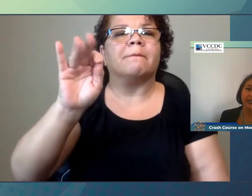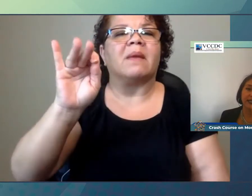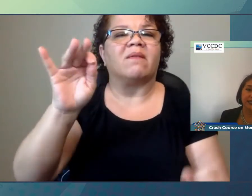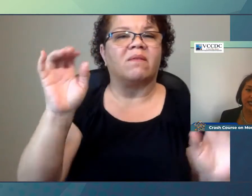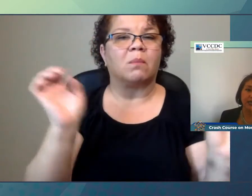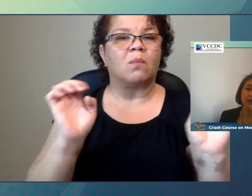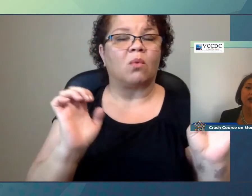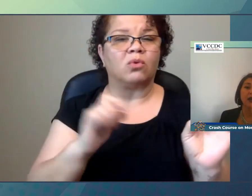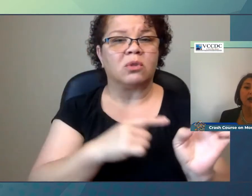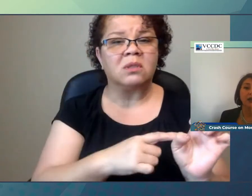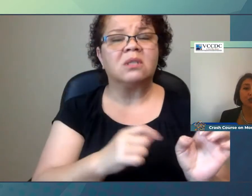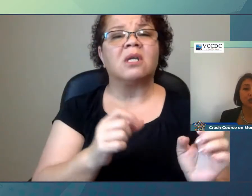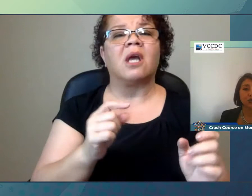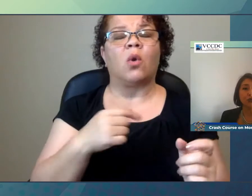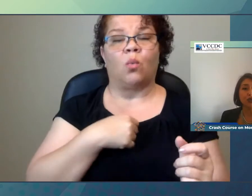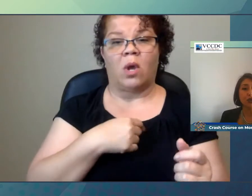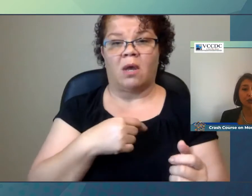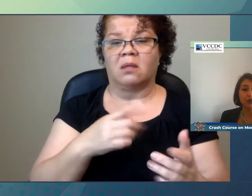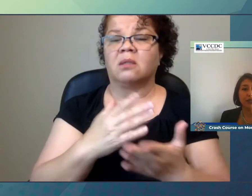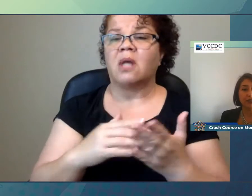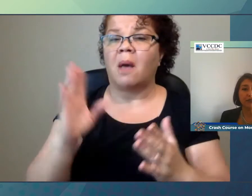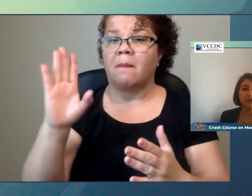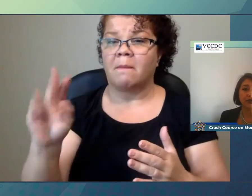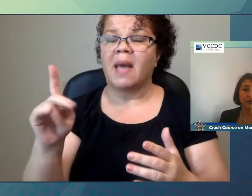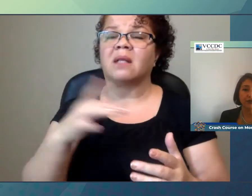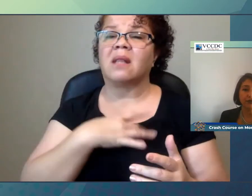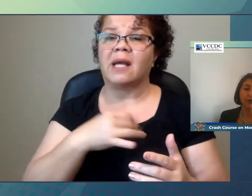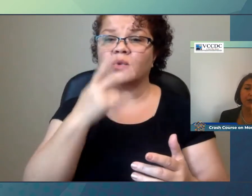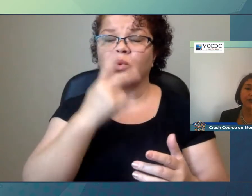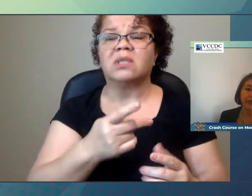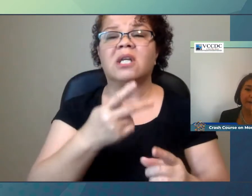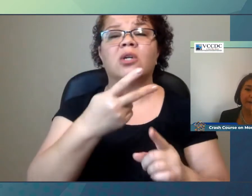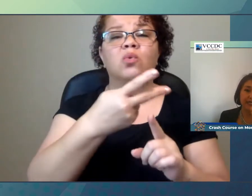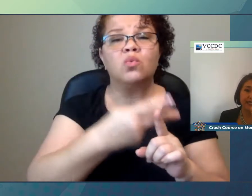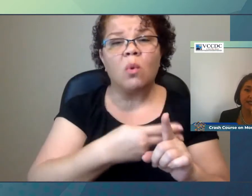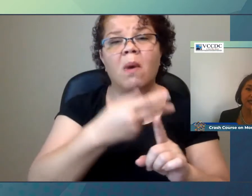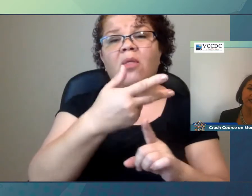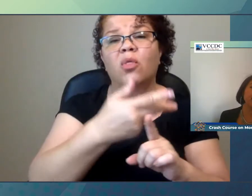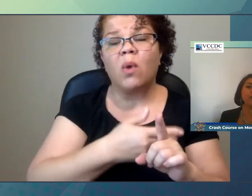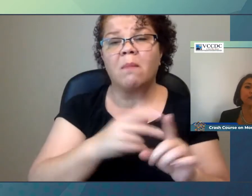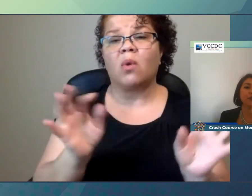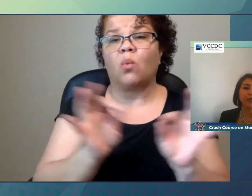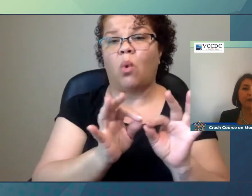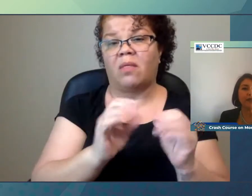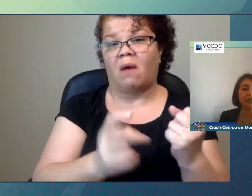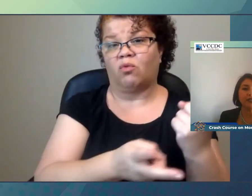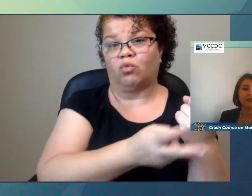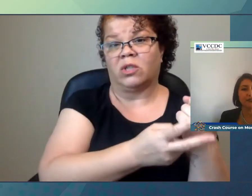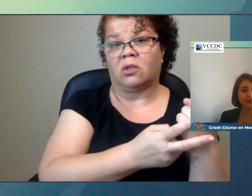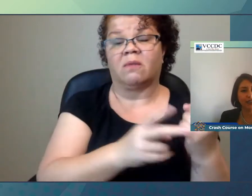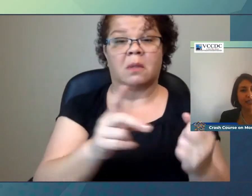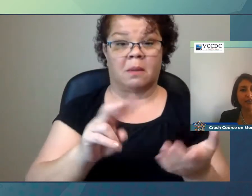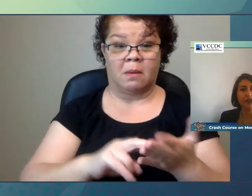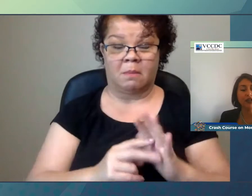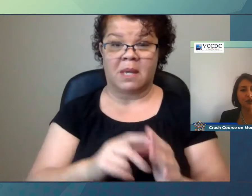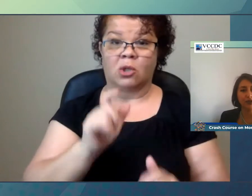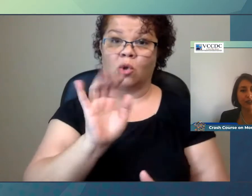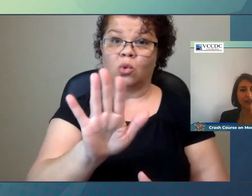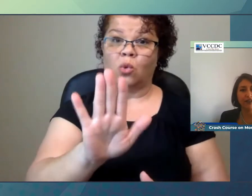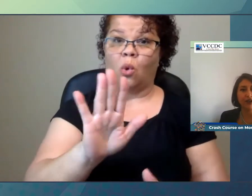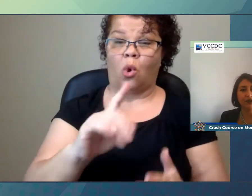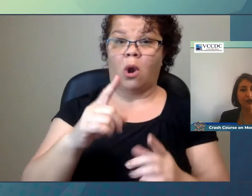or like to see 2 to 3 months of reserves. What that means is that if your payment is,